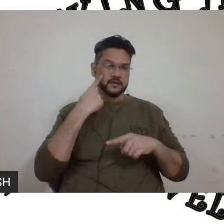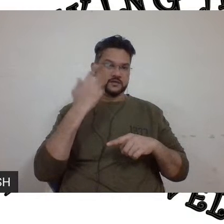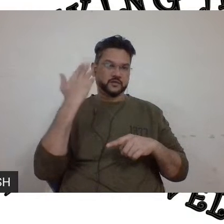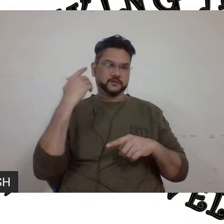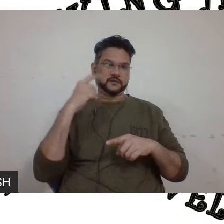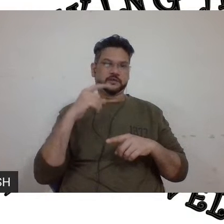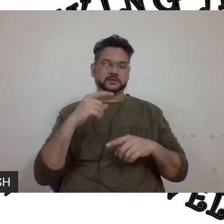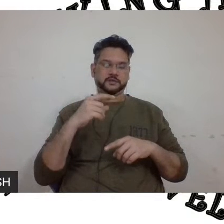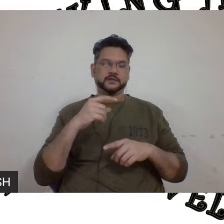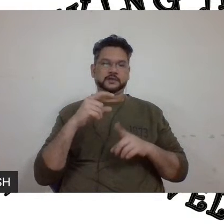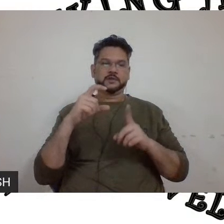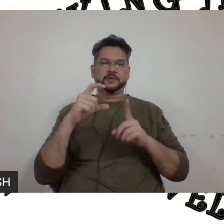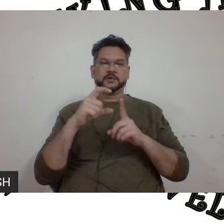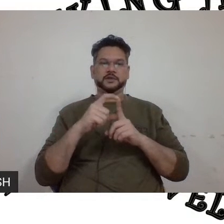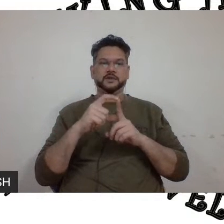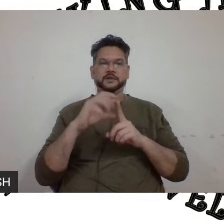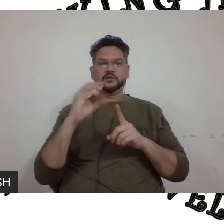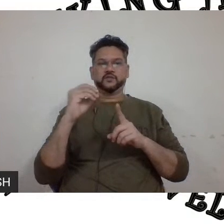Government of India,